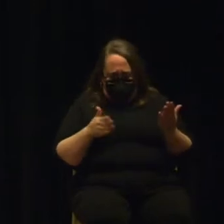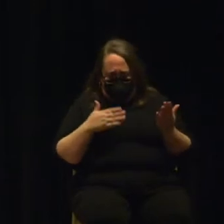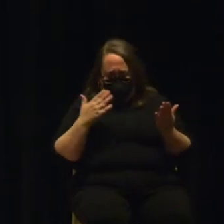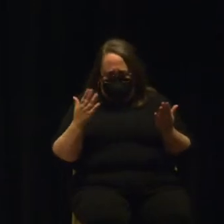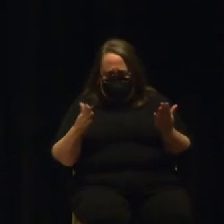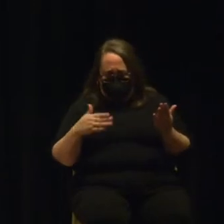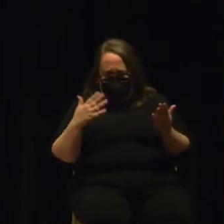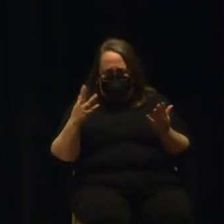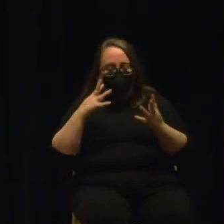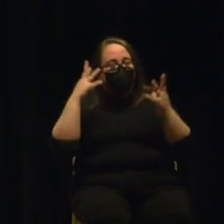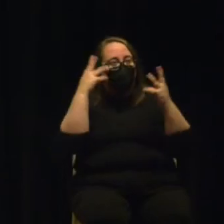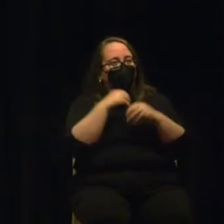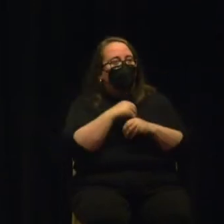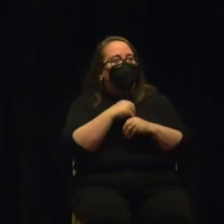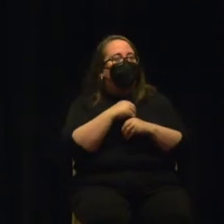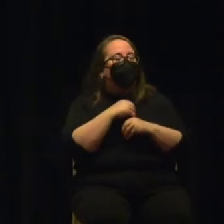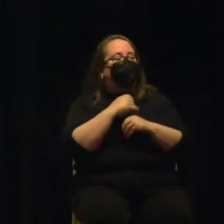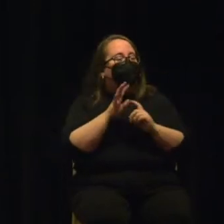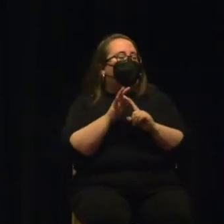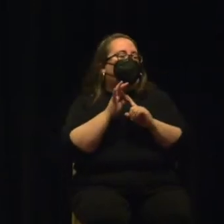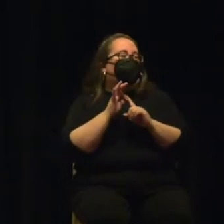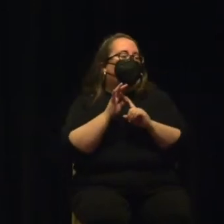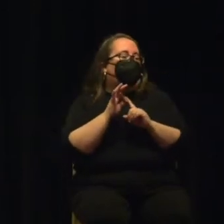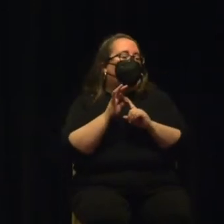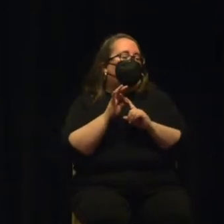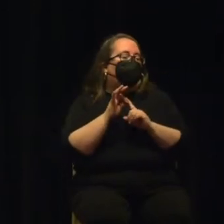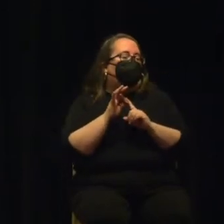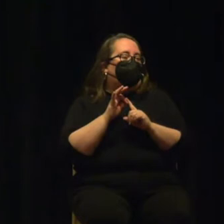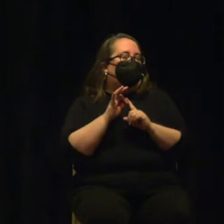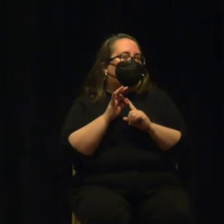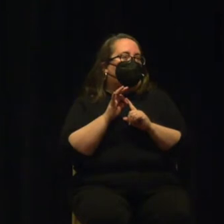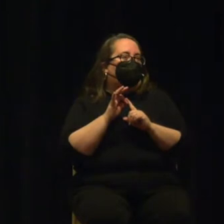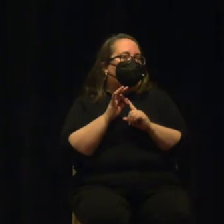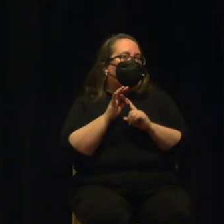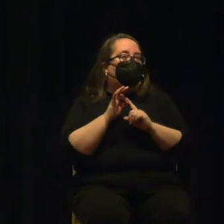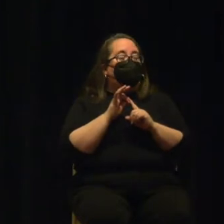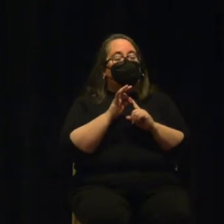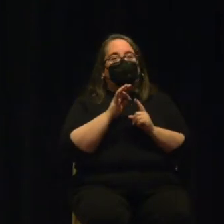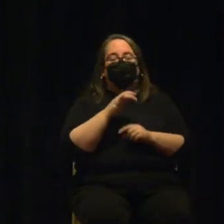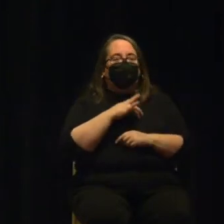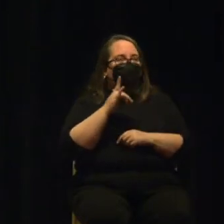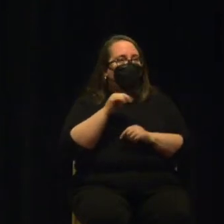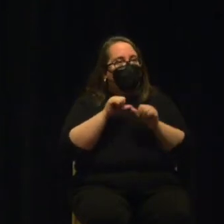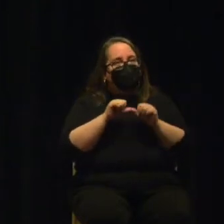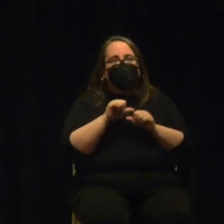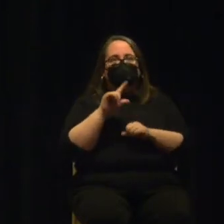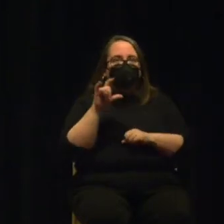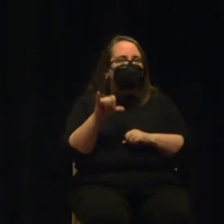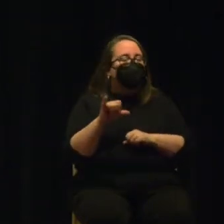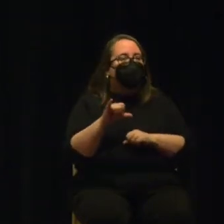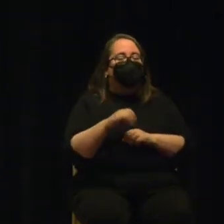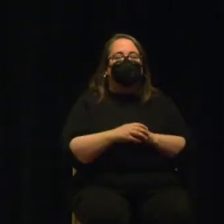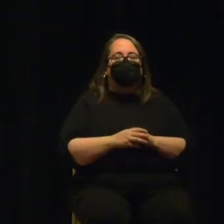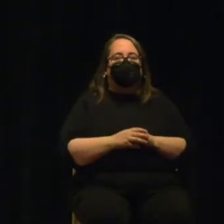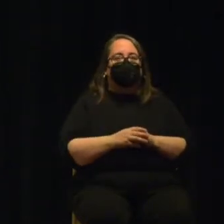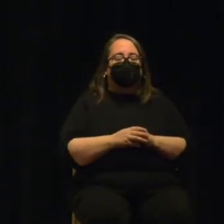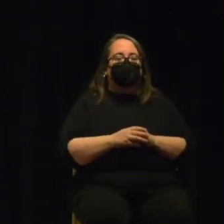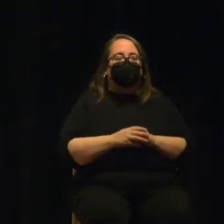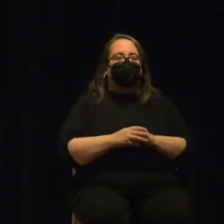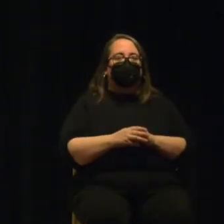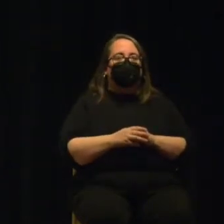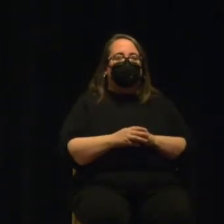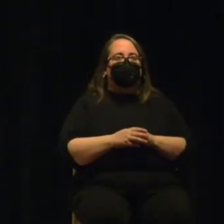this is a feat, right? This is something pretty special, and it also feels ageless. You know, it feels, you know, obviously maybe not